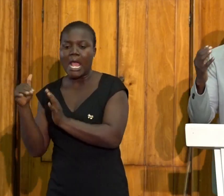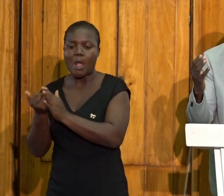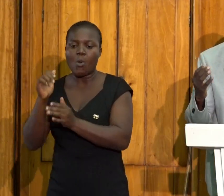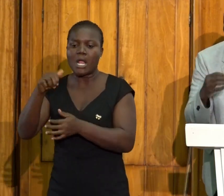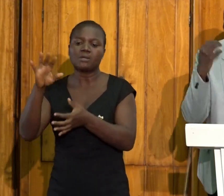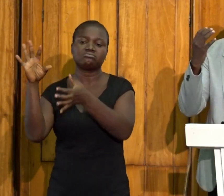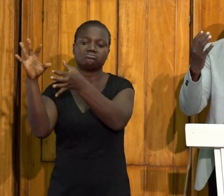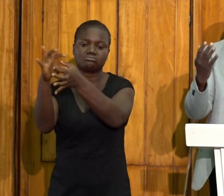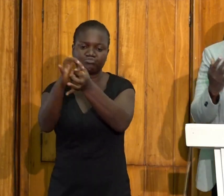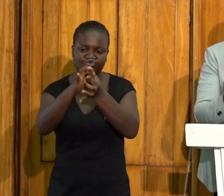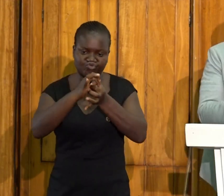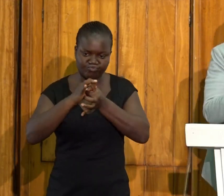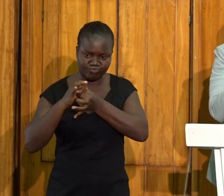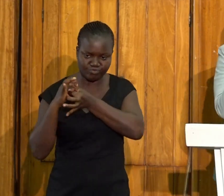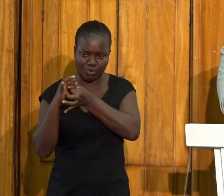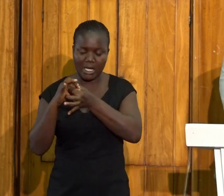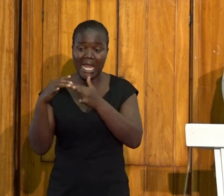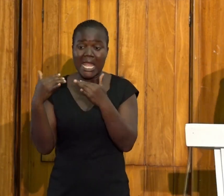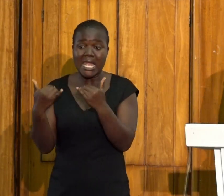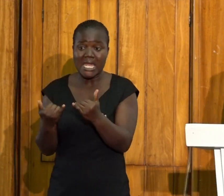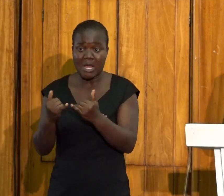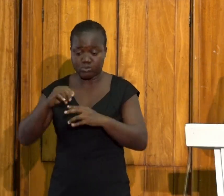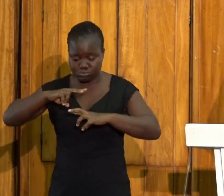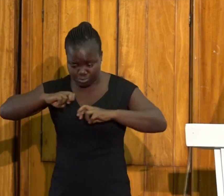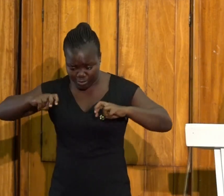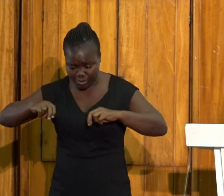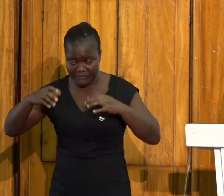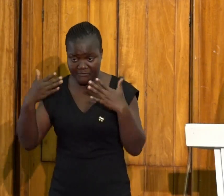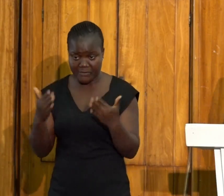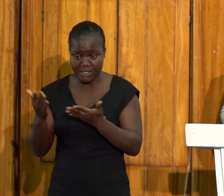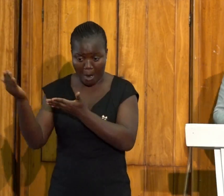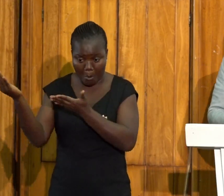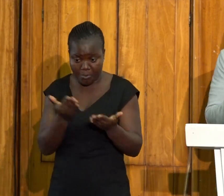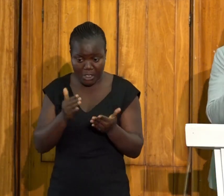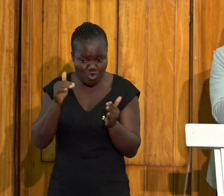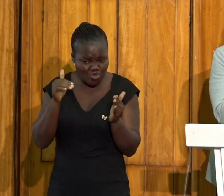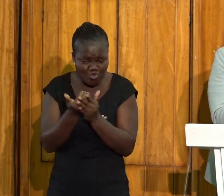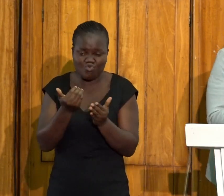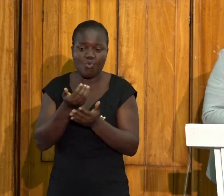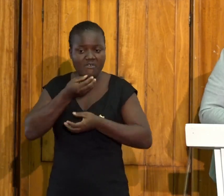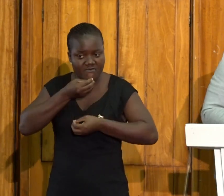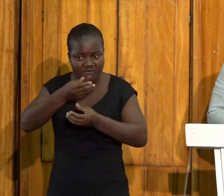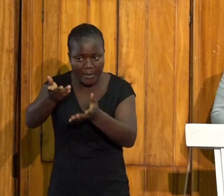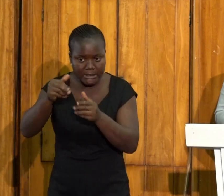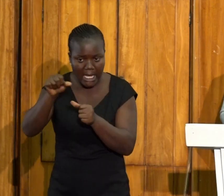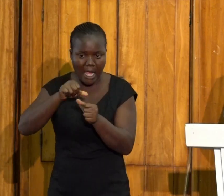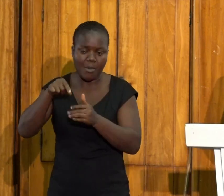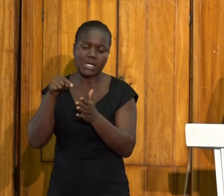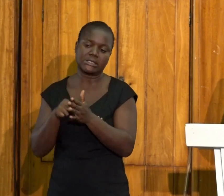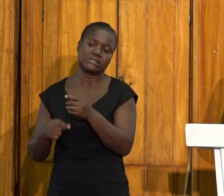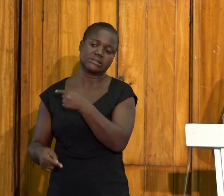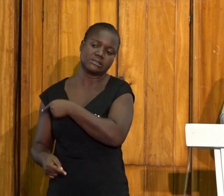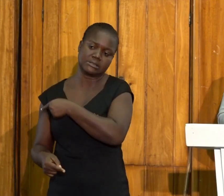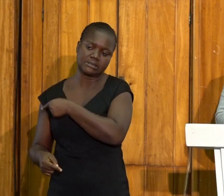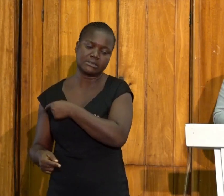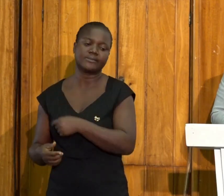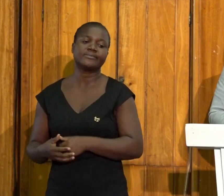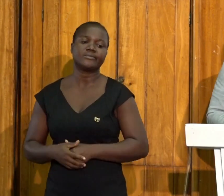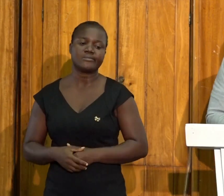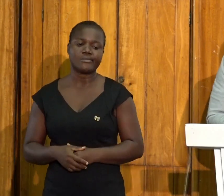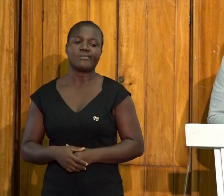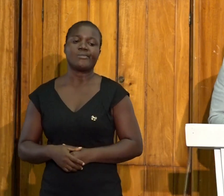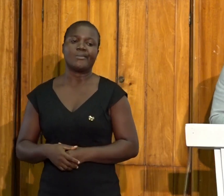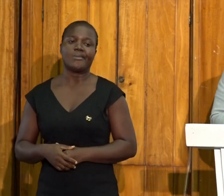and coming up with guidance and policy regulations based on the data that we